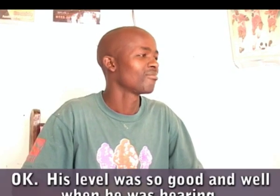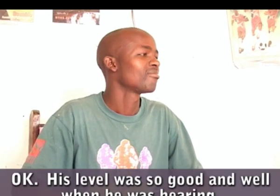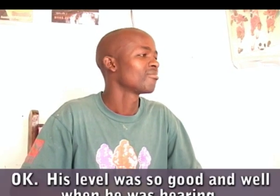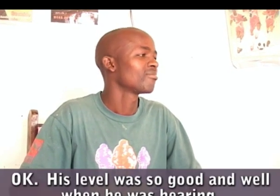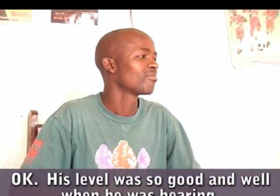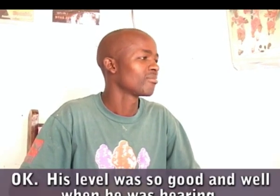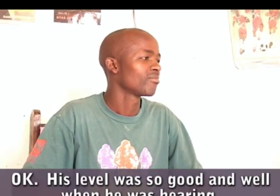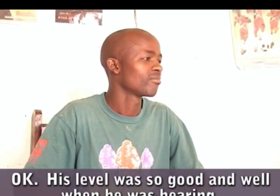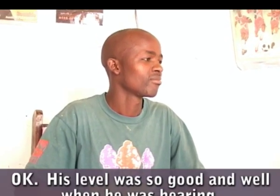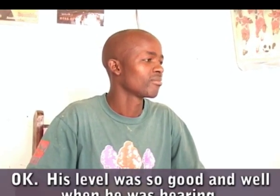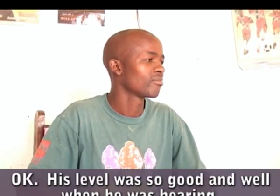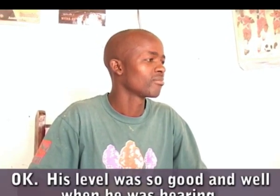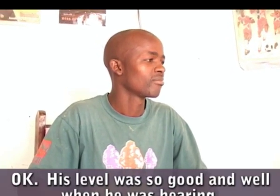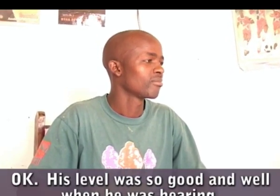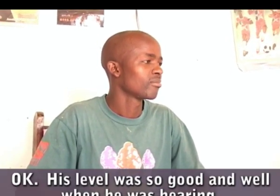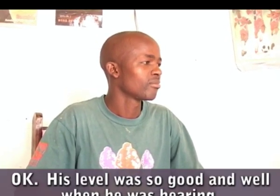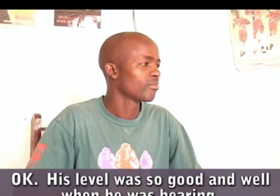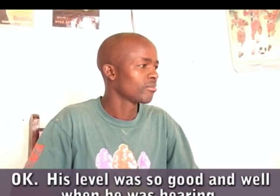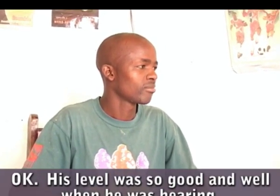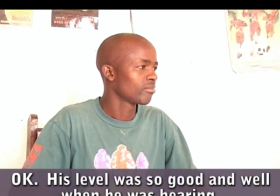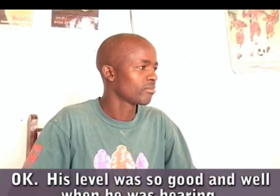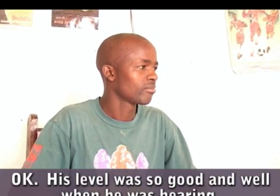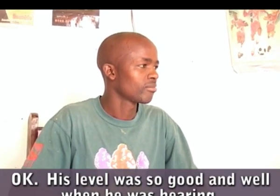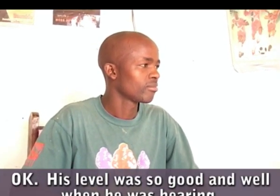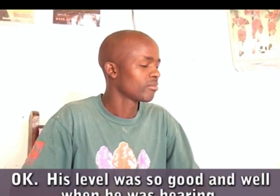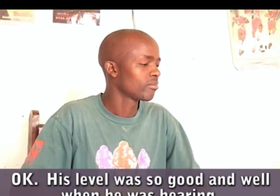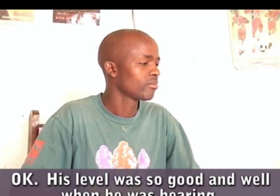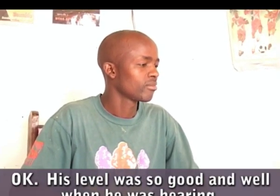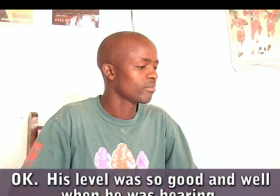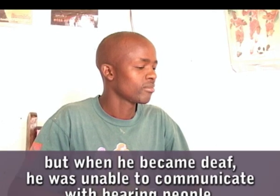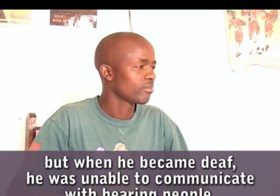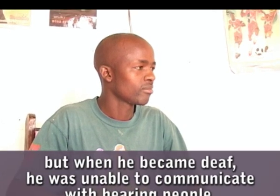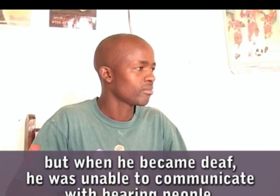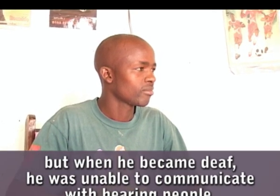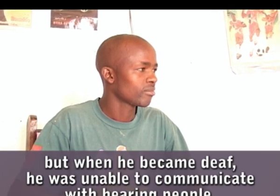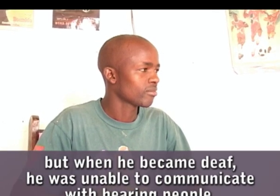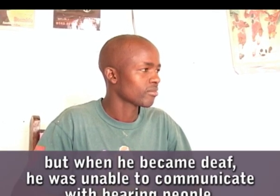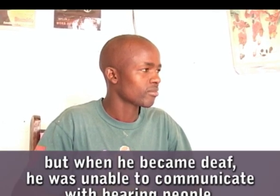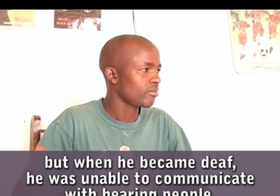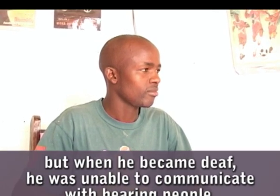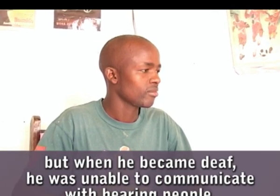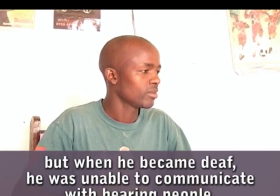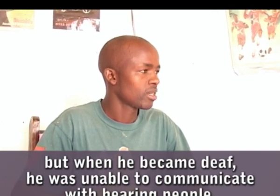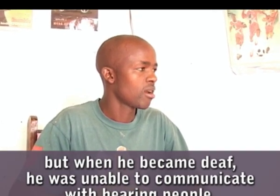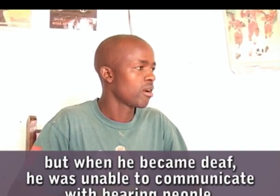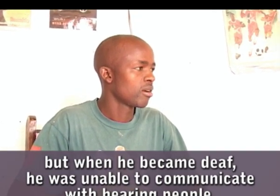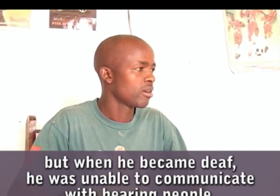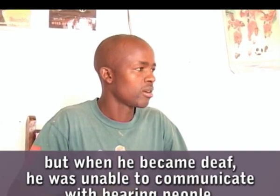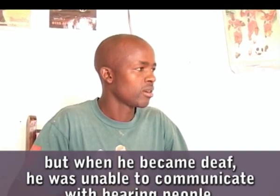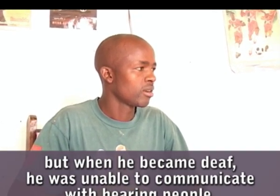Okay. His life was so good and well when he was hearing. But when he became deaf, he was unable to